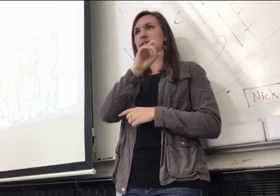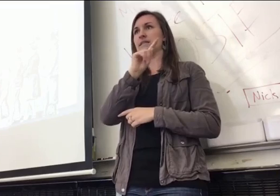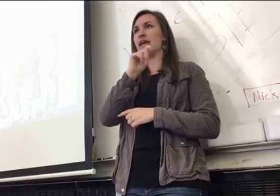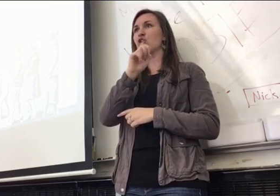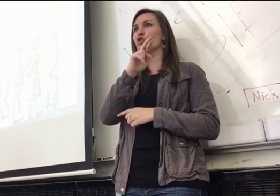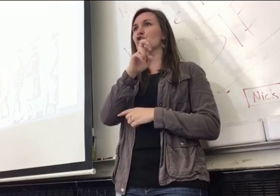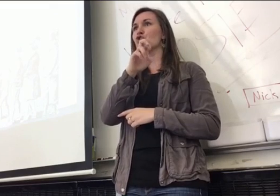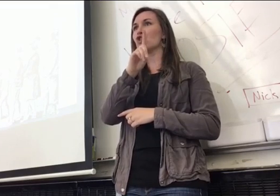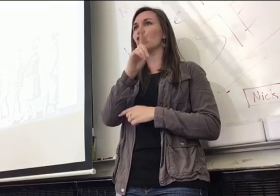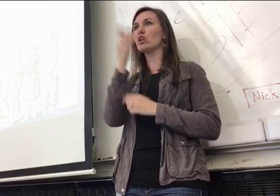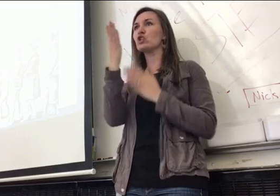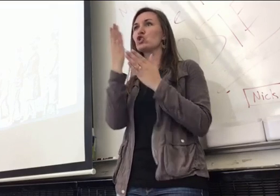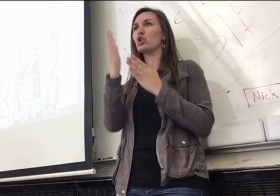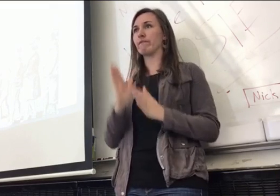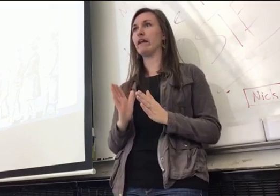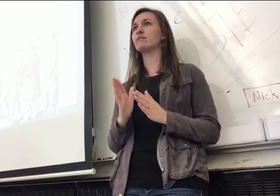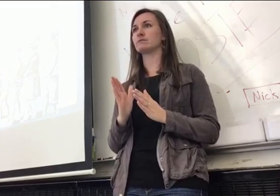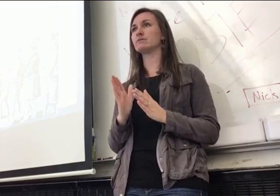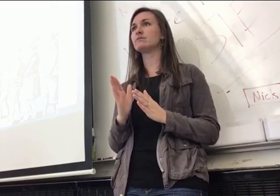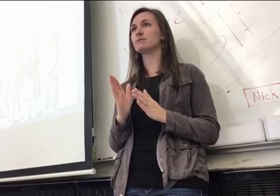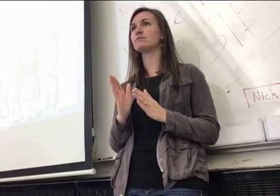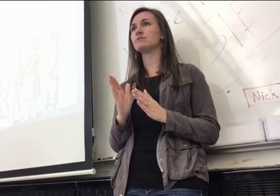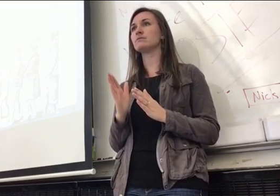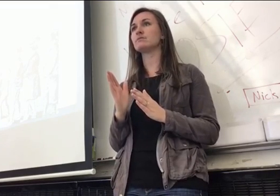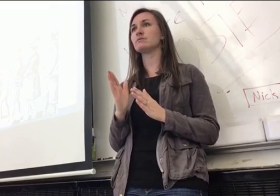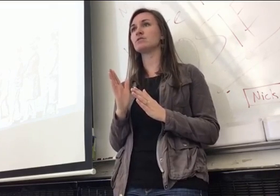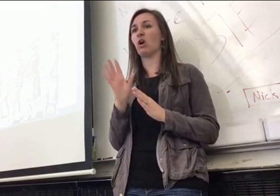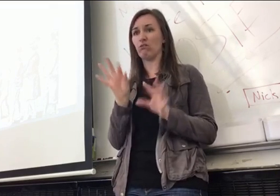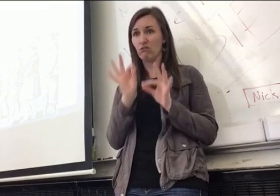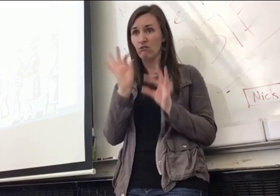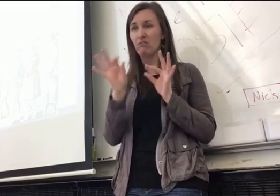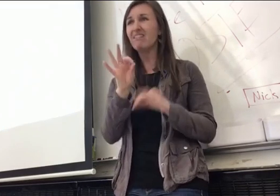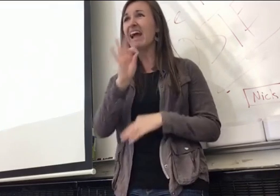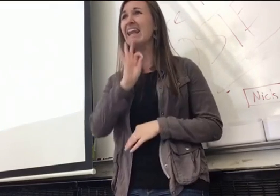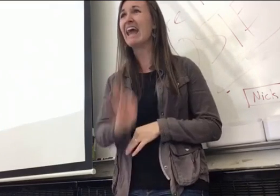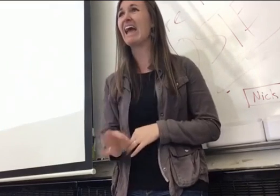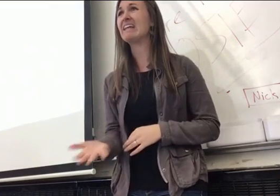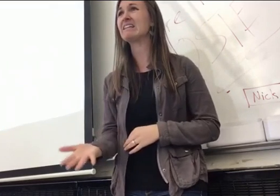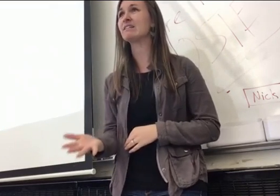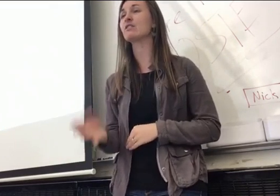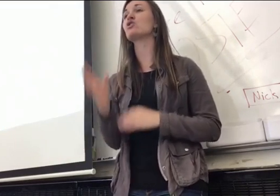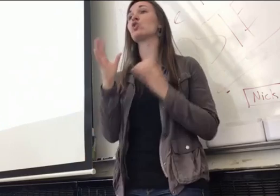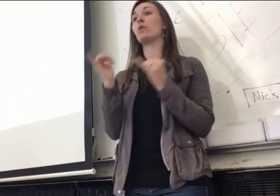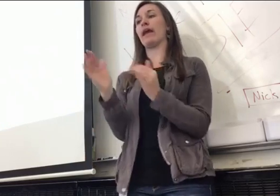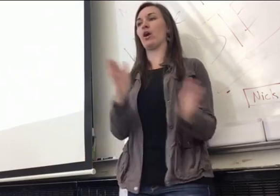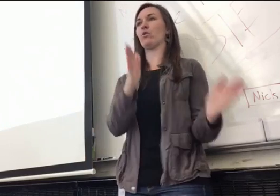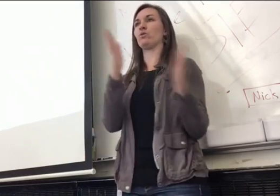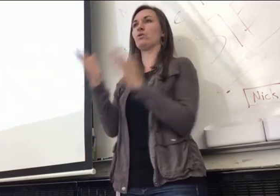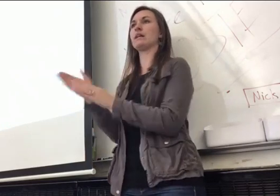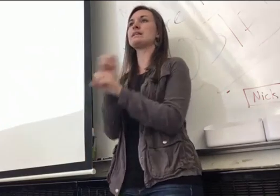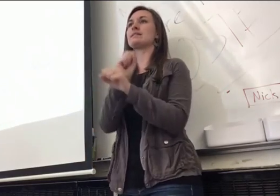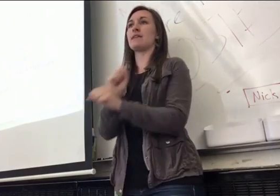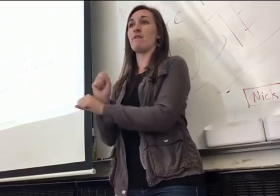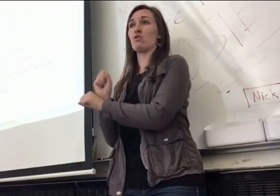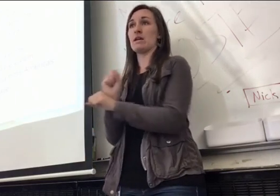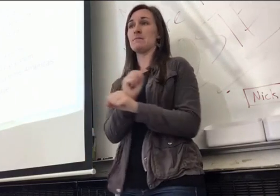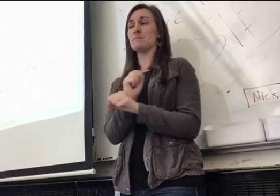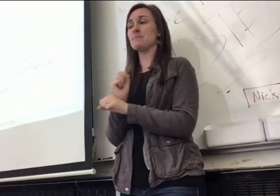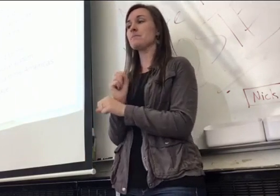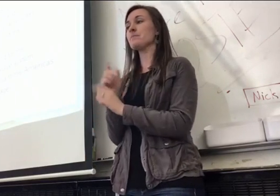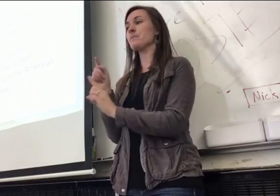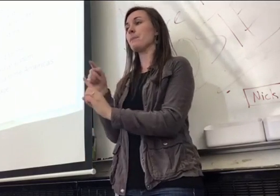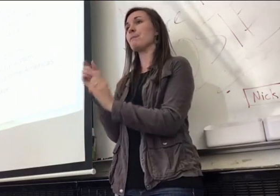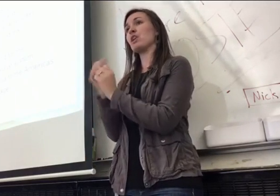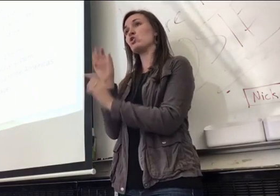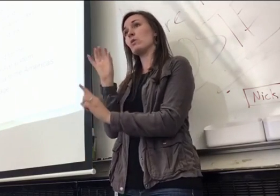life. It was very, very common. Which brings us to slavery. Now, with slavery, I'm going